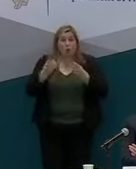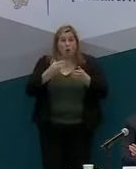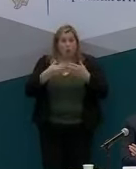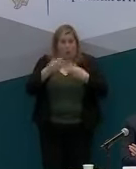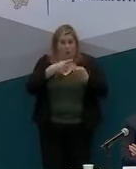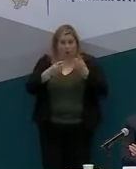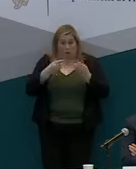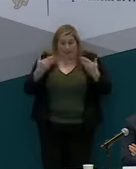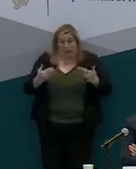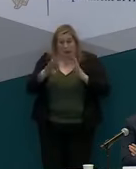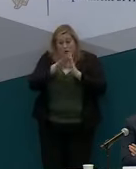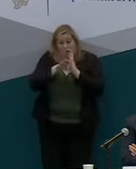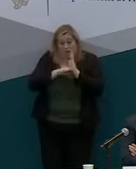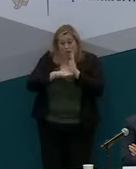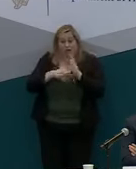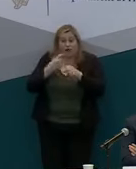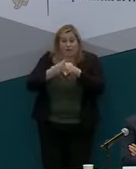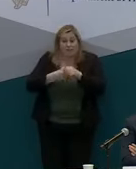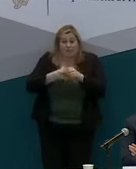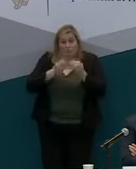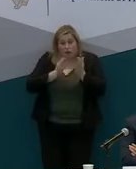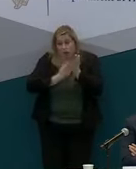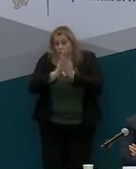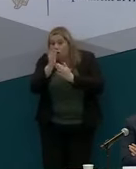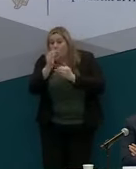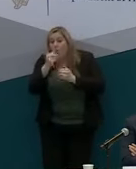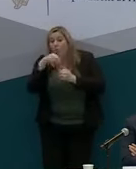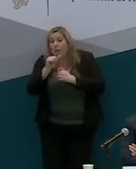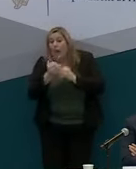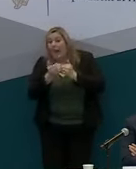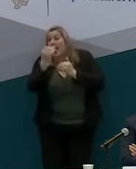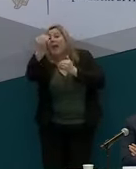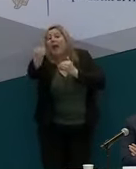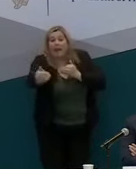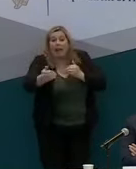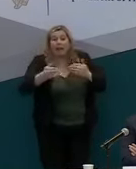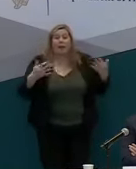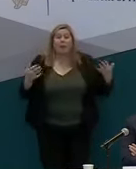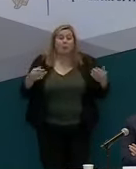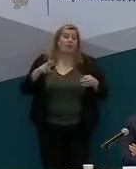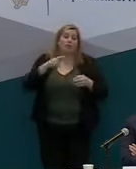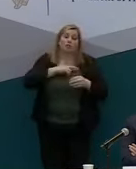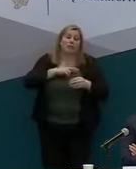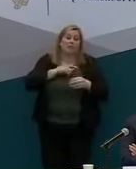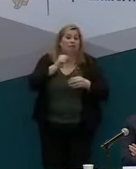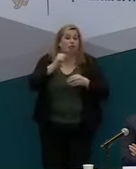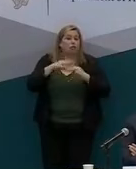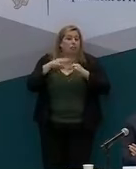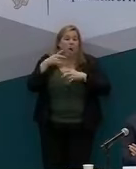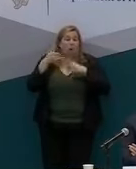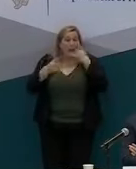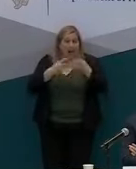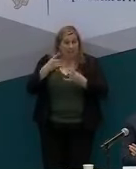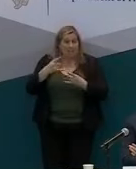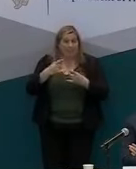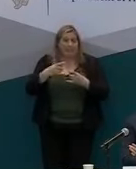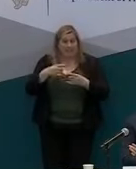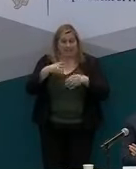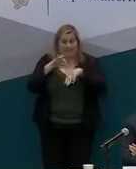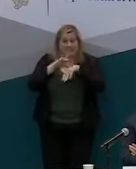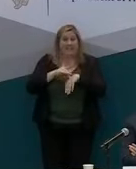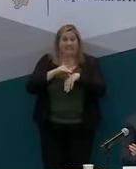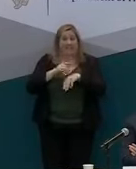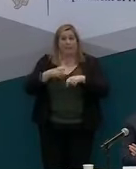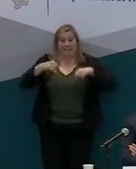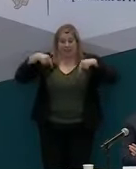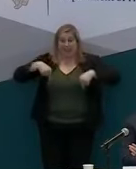way into May? And if nothing else happened, the disease would ultimately be suppressed on the island.